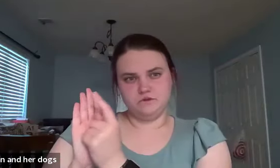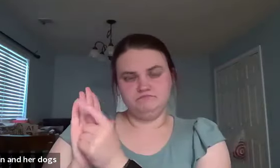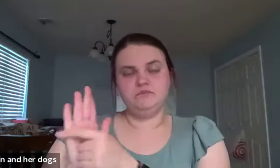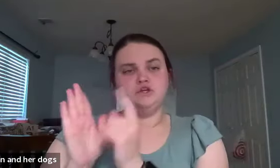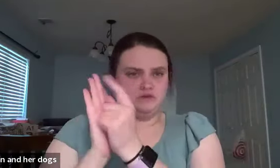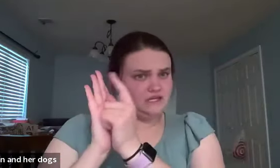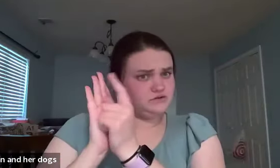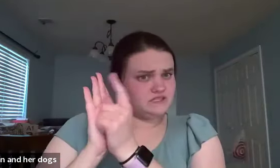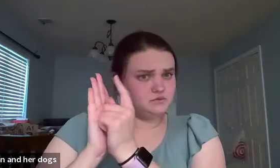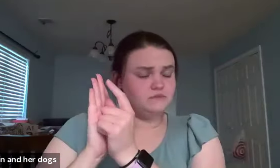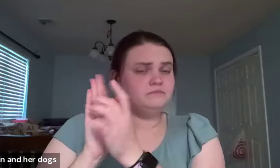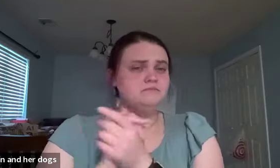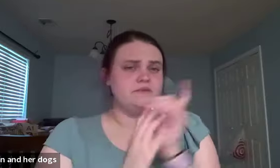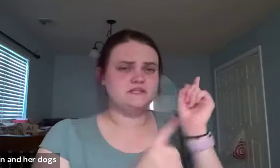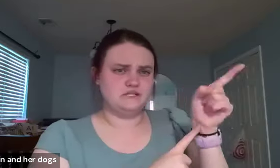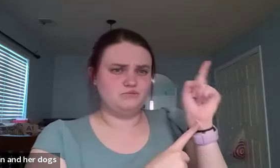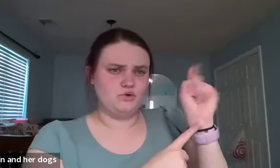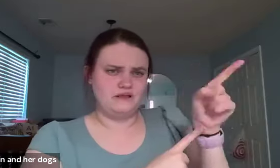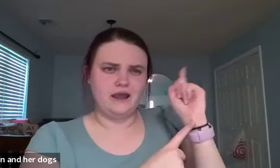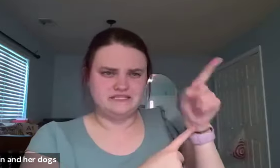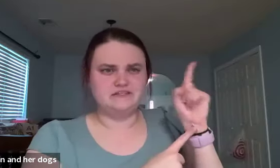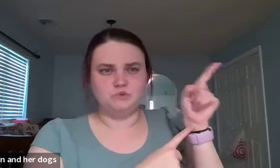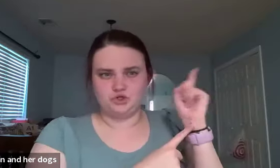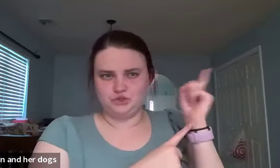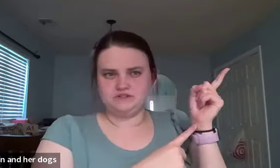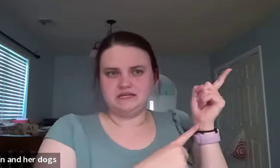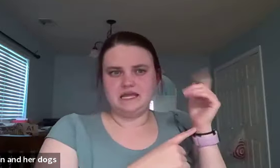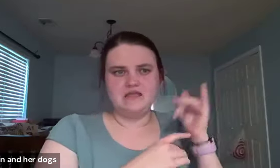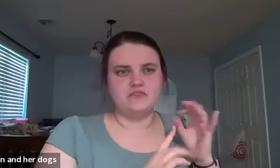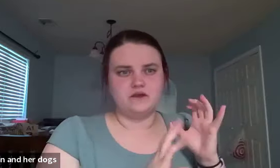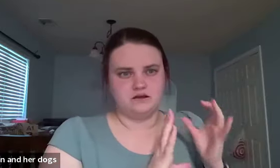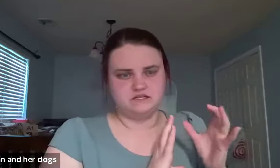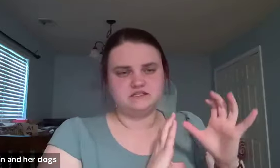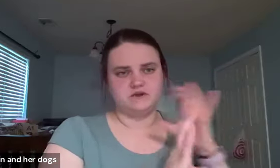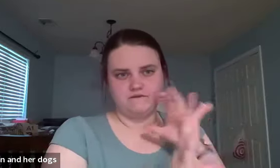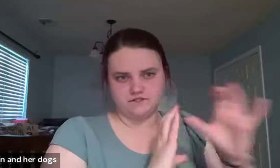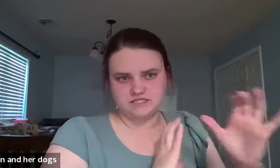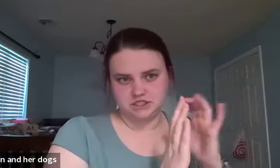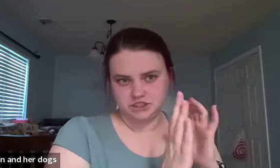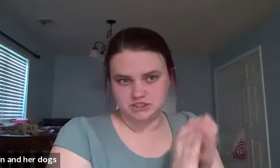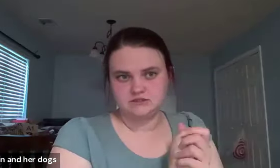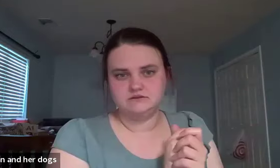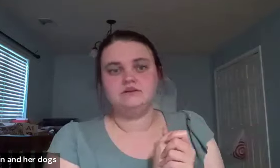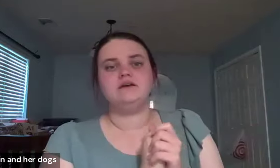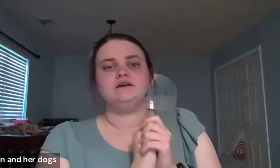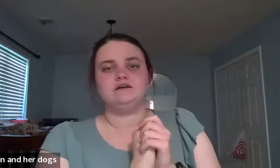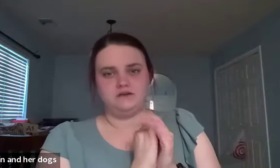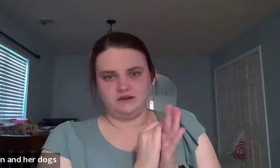one. You can use this one, but this one is more like, I see this more used in the context of a conversation.